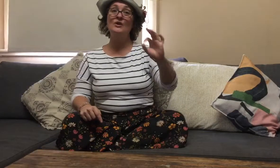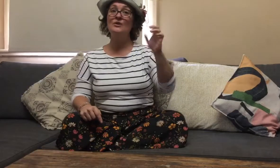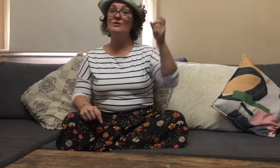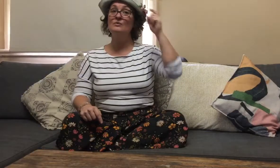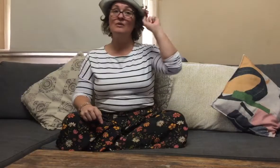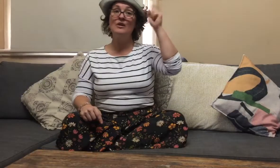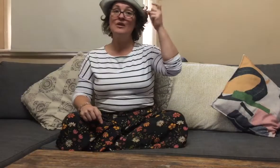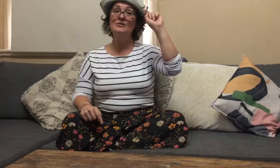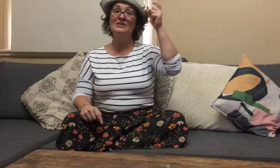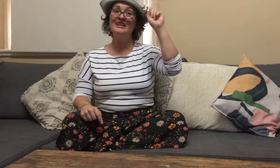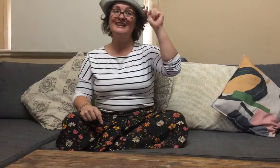Don't worry